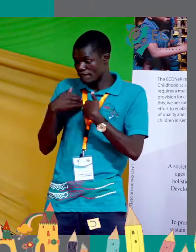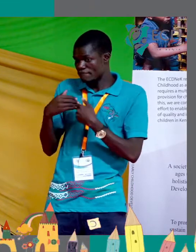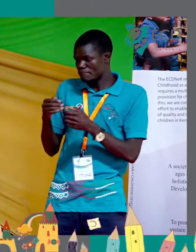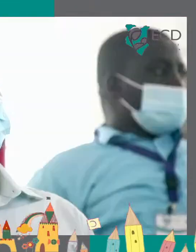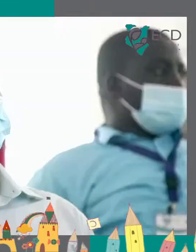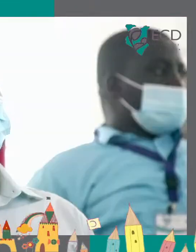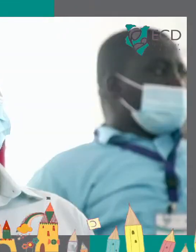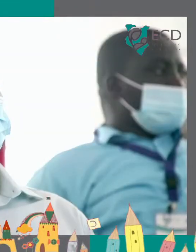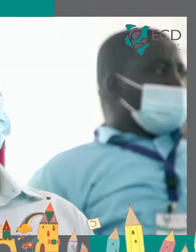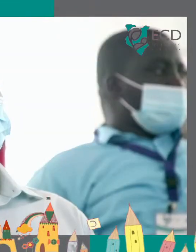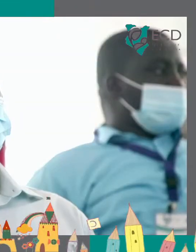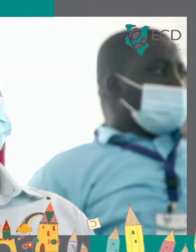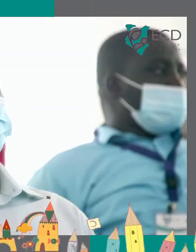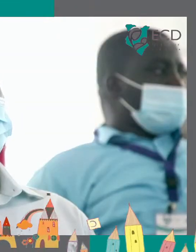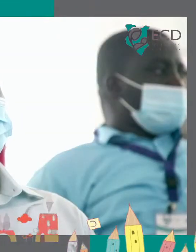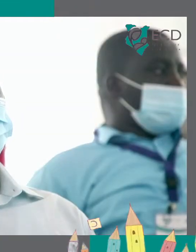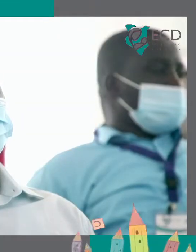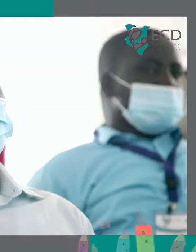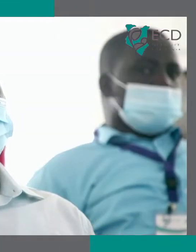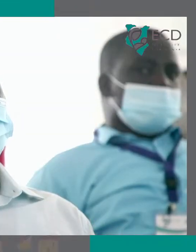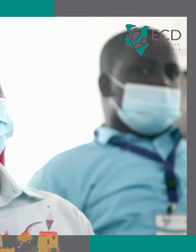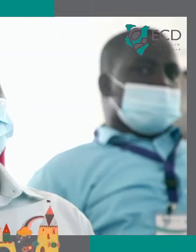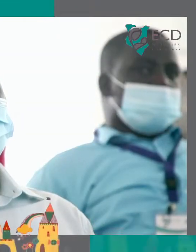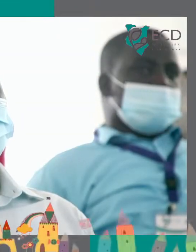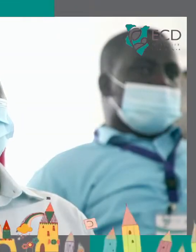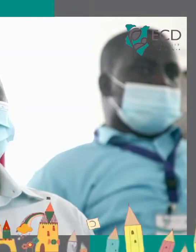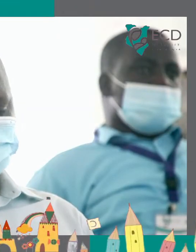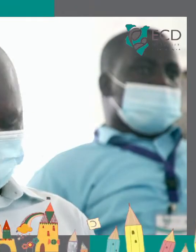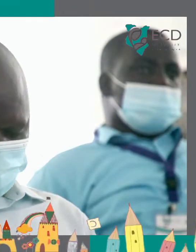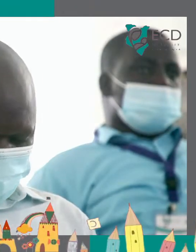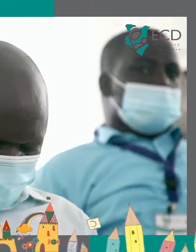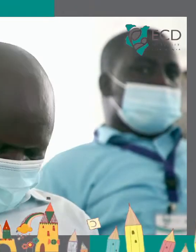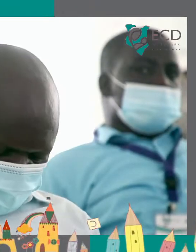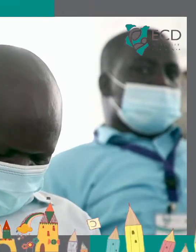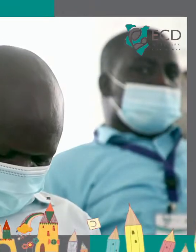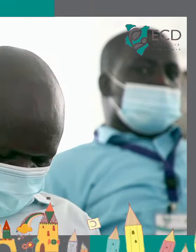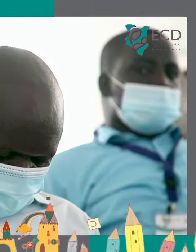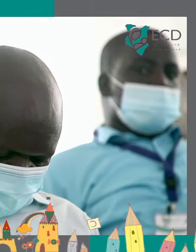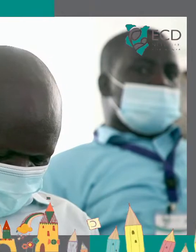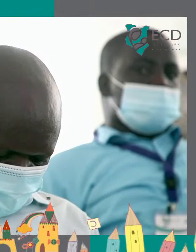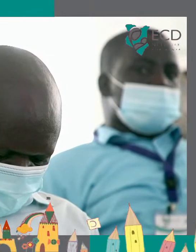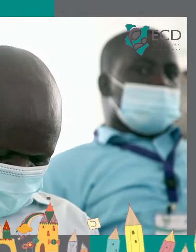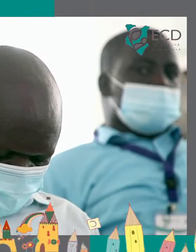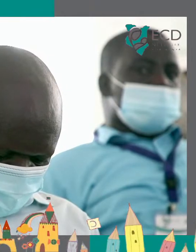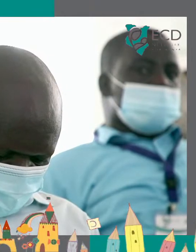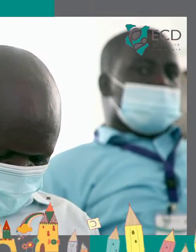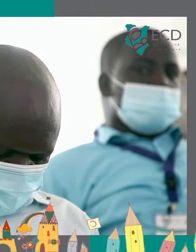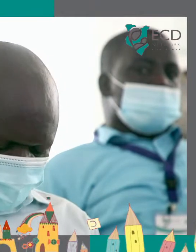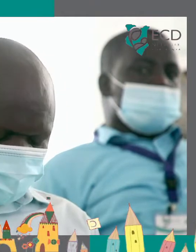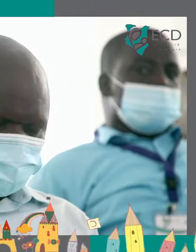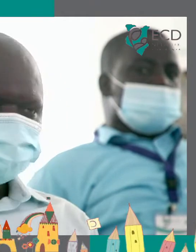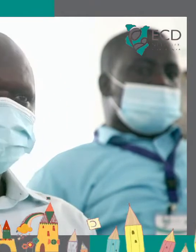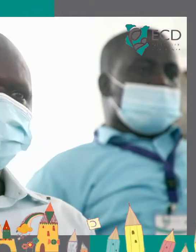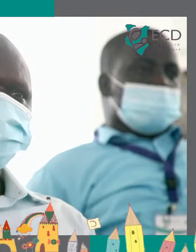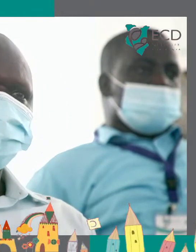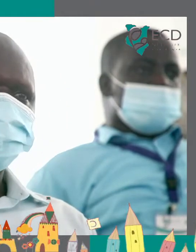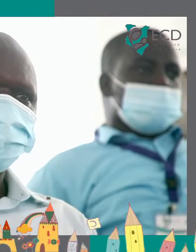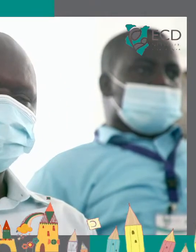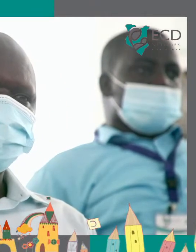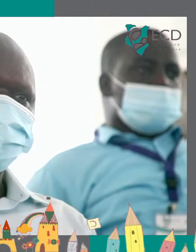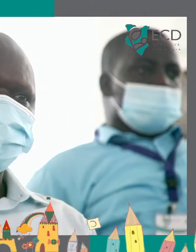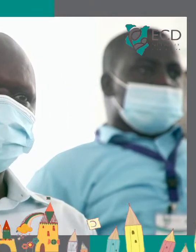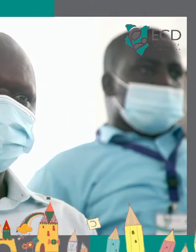years who have also committed an offense. These boys are only with us for 4 months to go